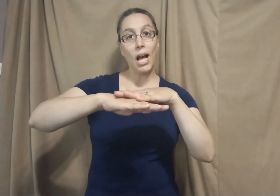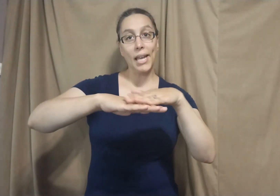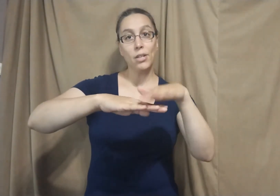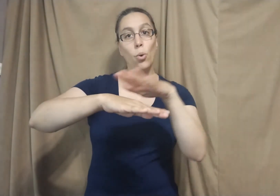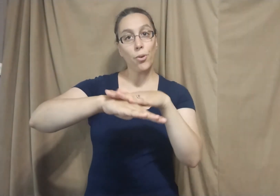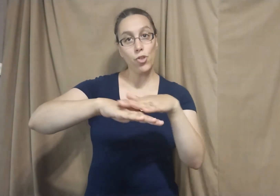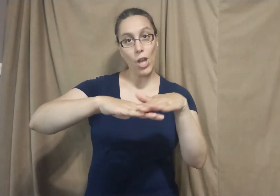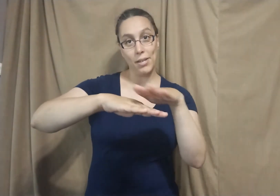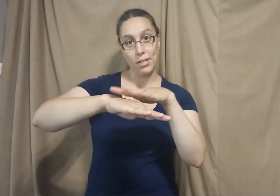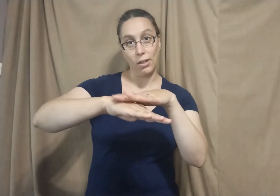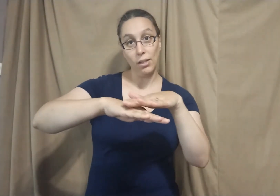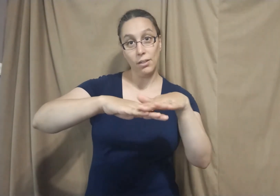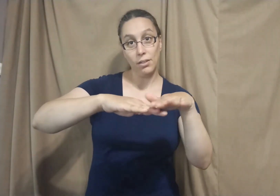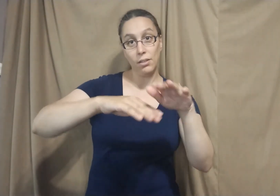kind or gentle,